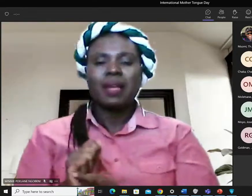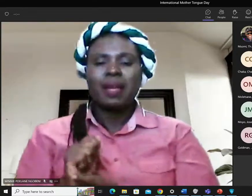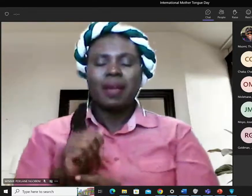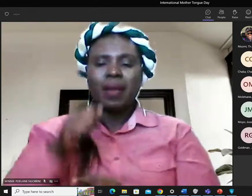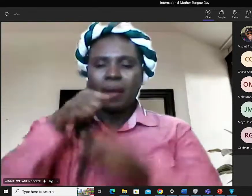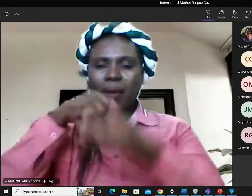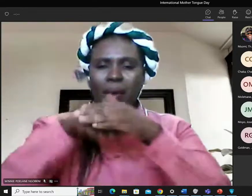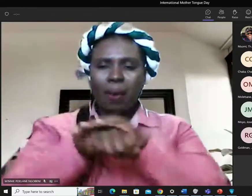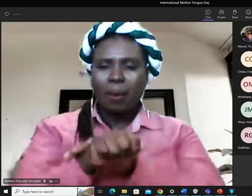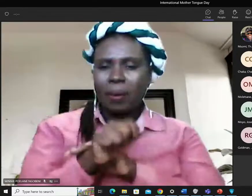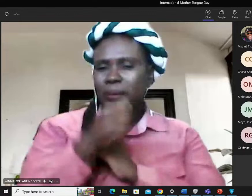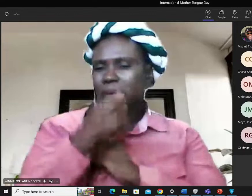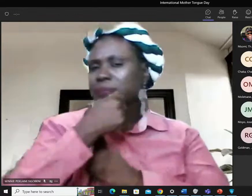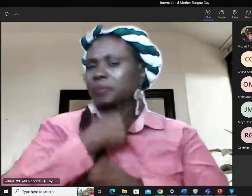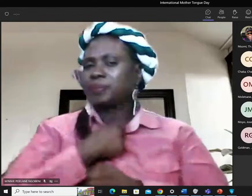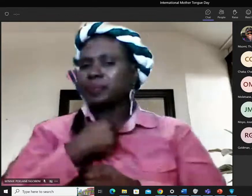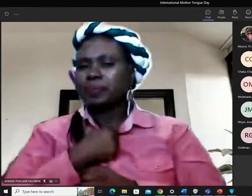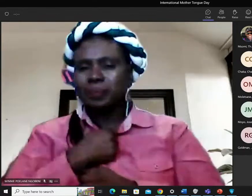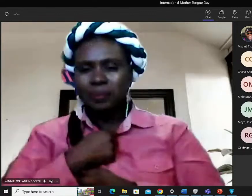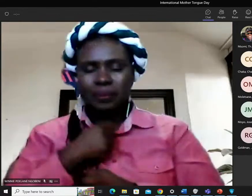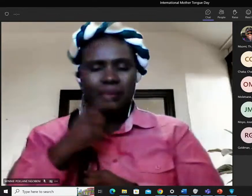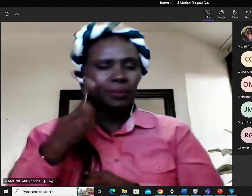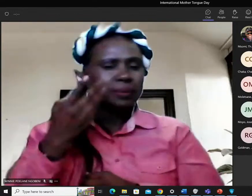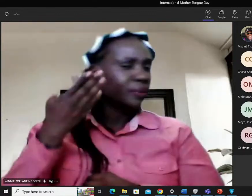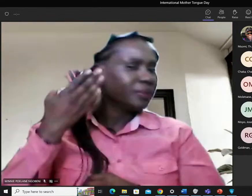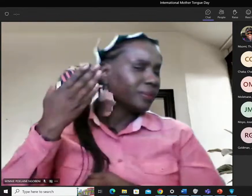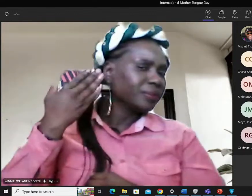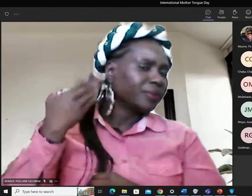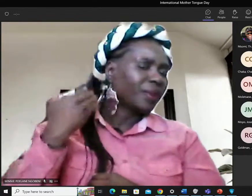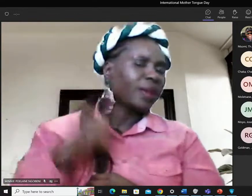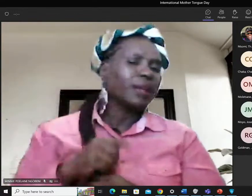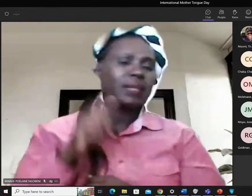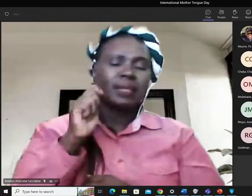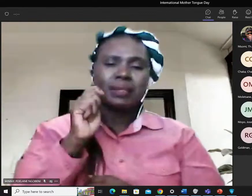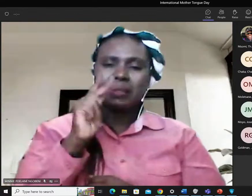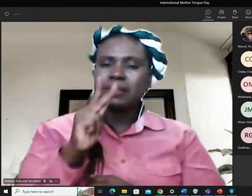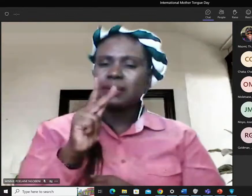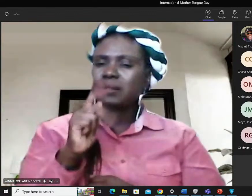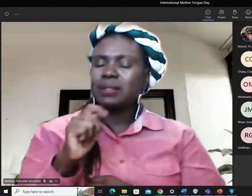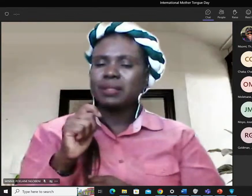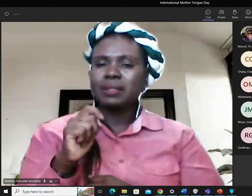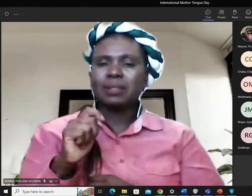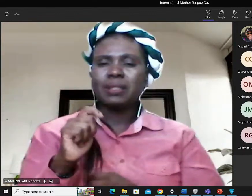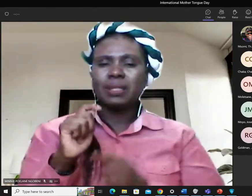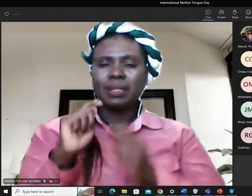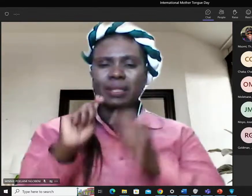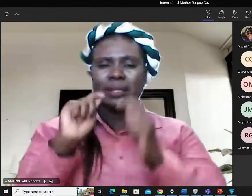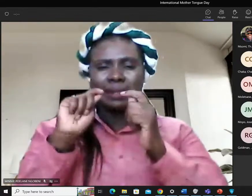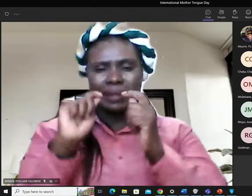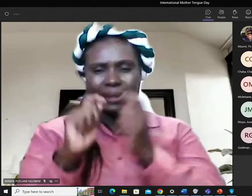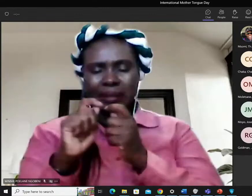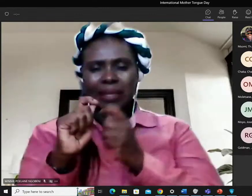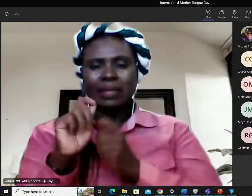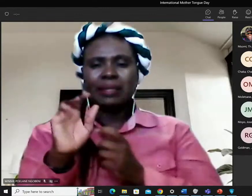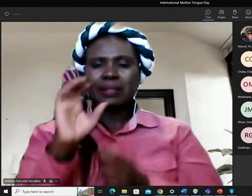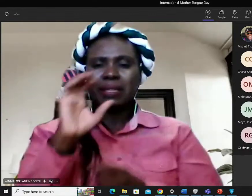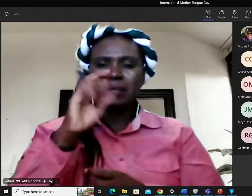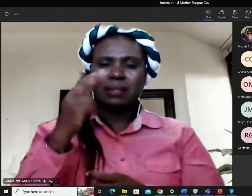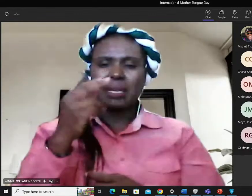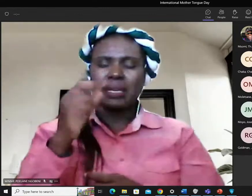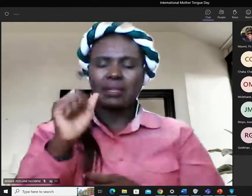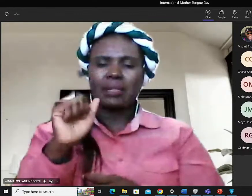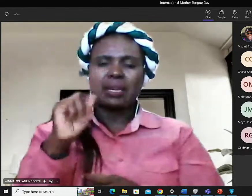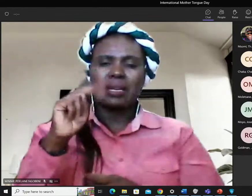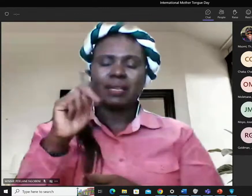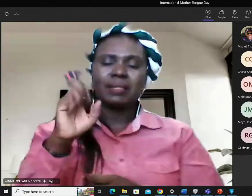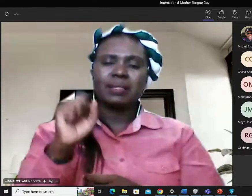time. In fact, we got the TV when I was much older. So you had to go and change the channel. as